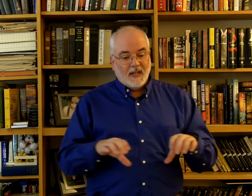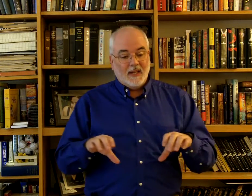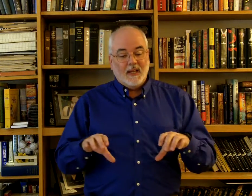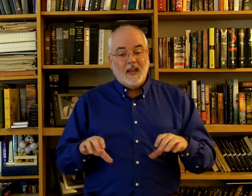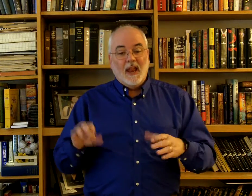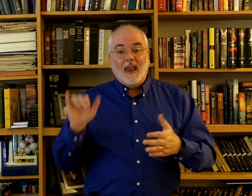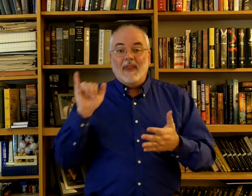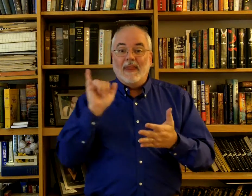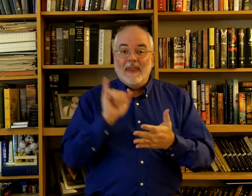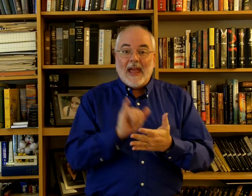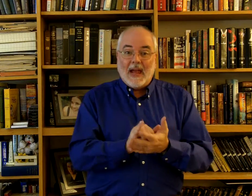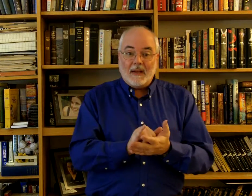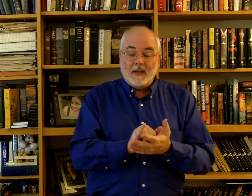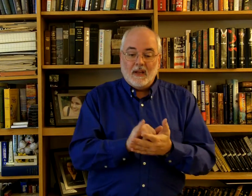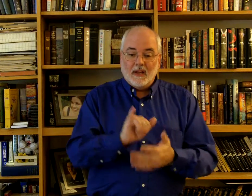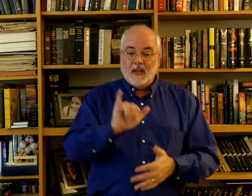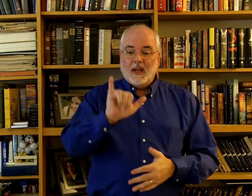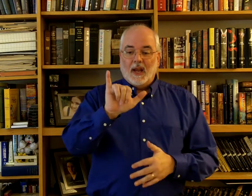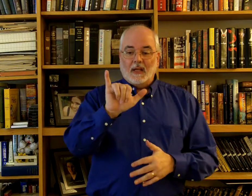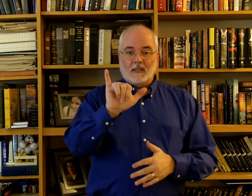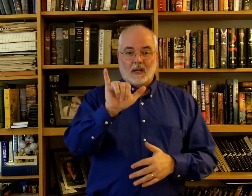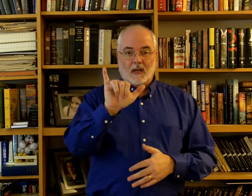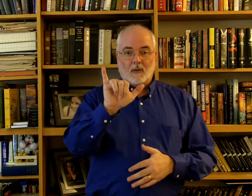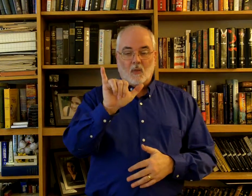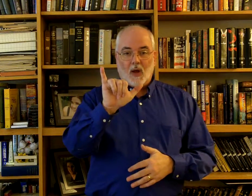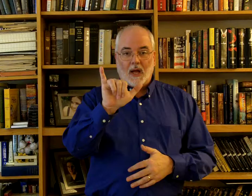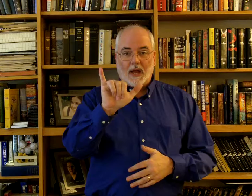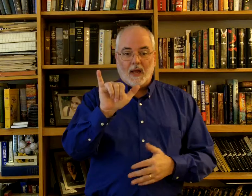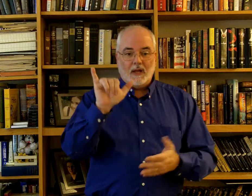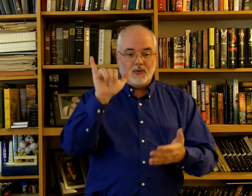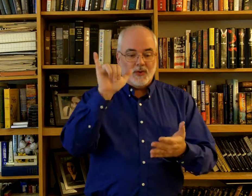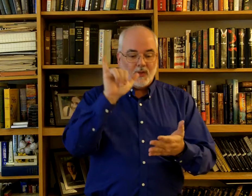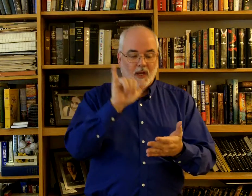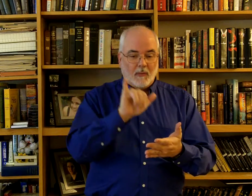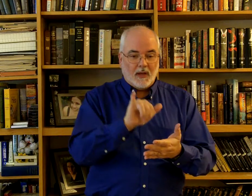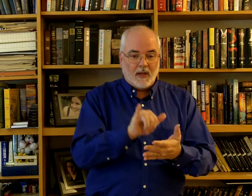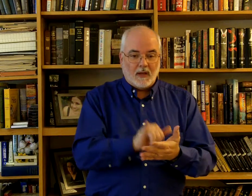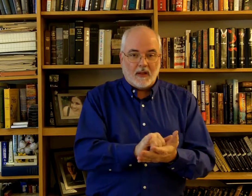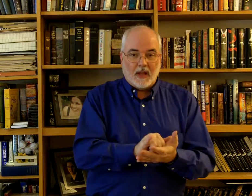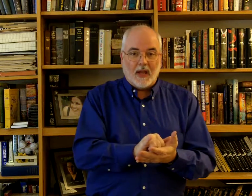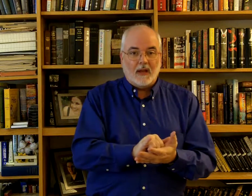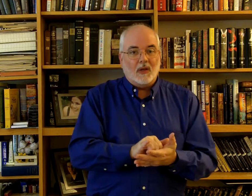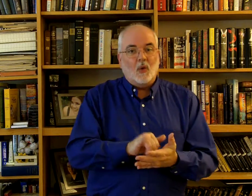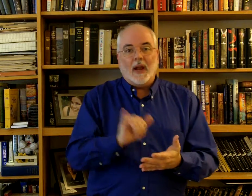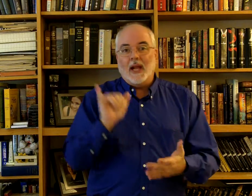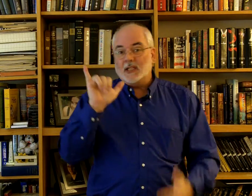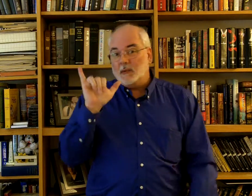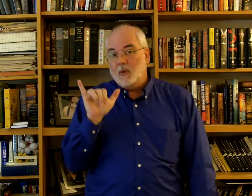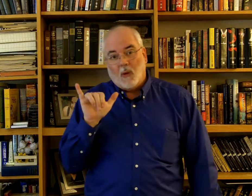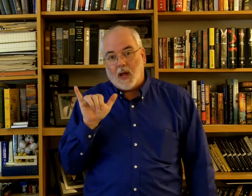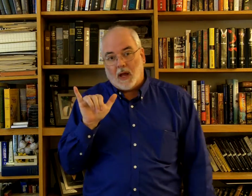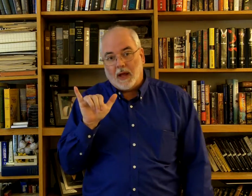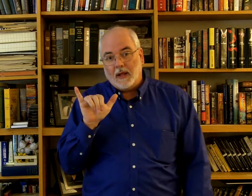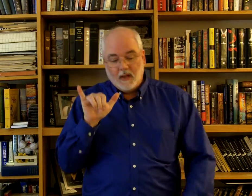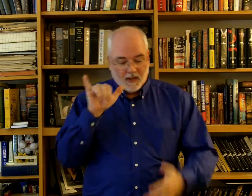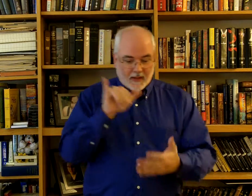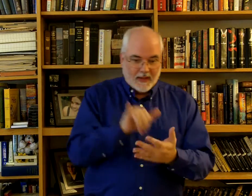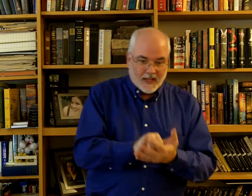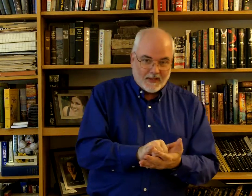Did that, and it's the letter Y just coming into the hand. Don't ask me why, that's